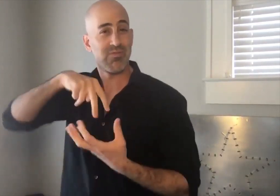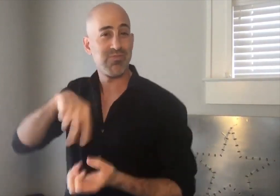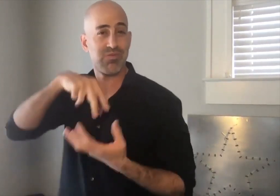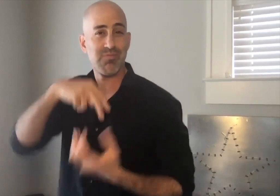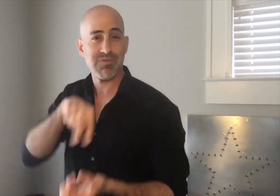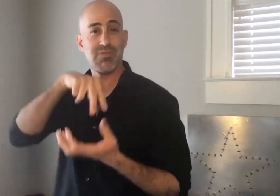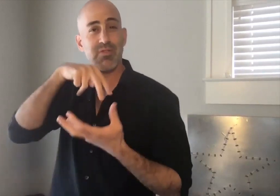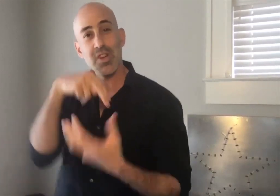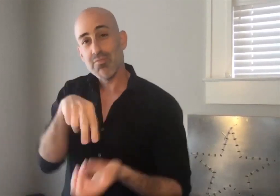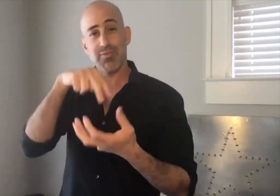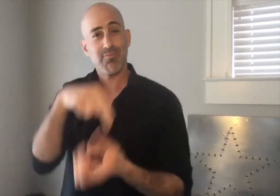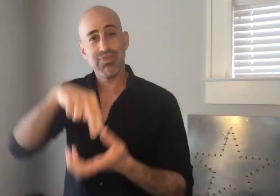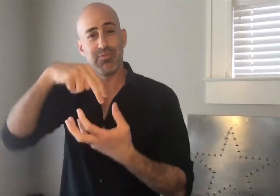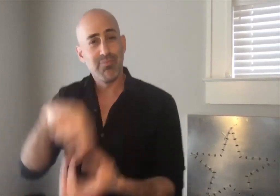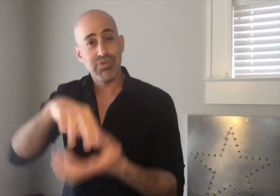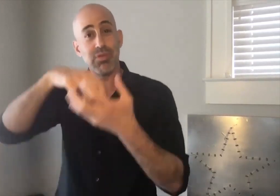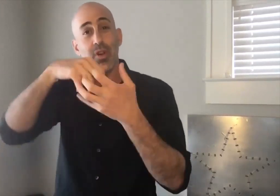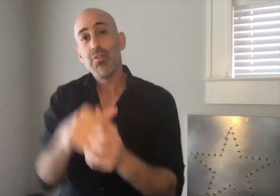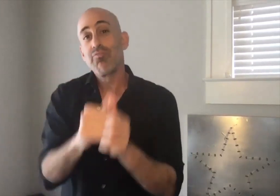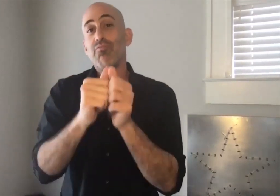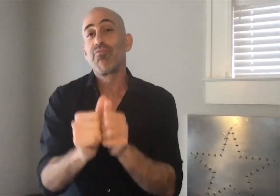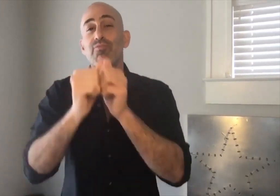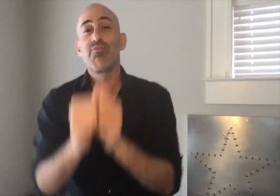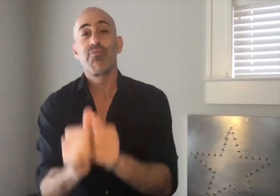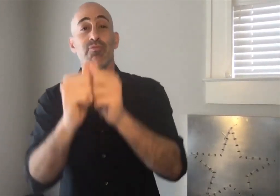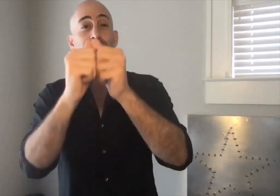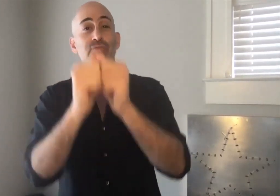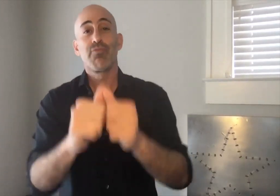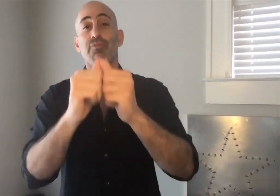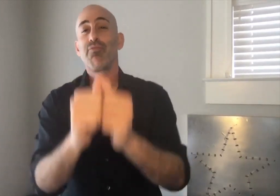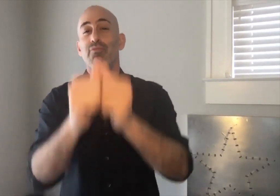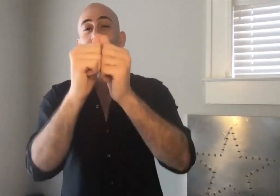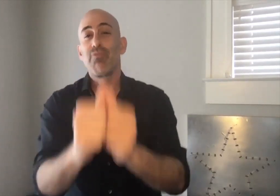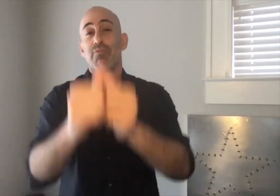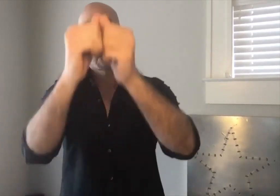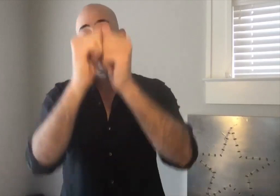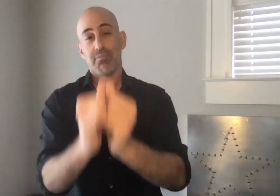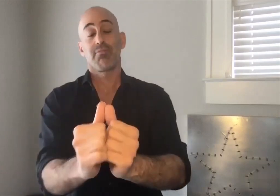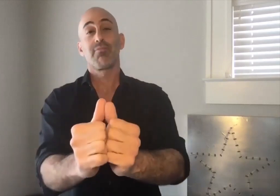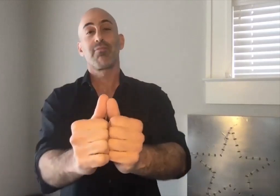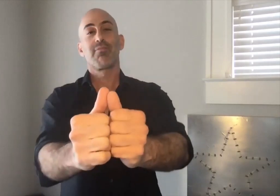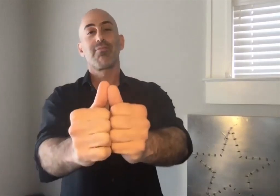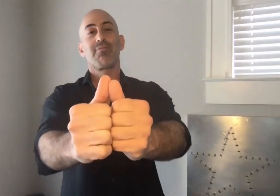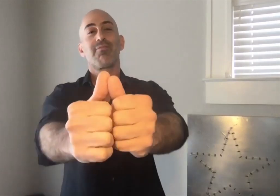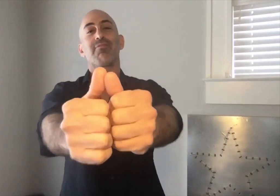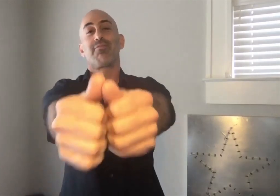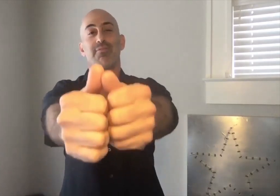love dub, let's dance, love dub, love dub, love dub, forever.